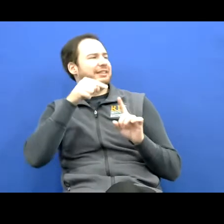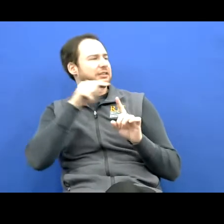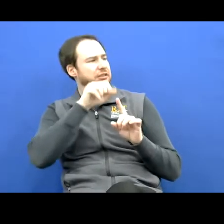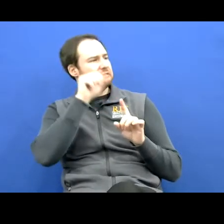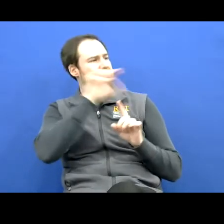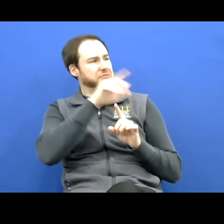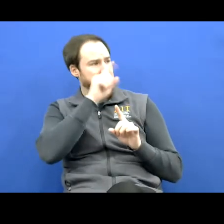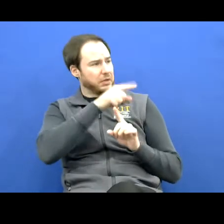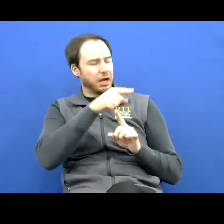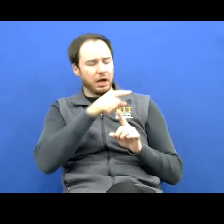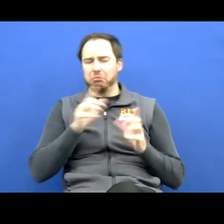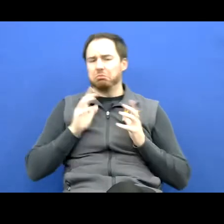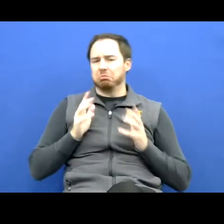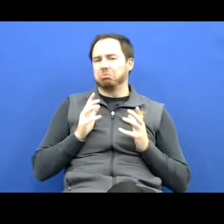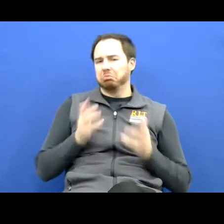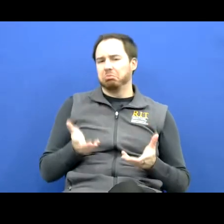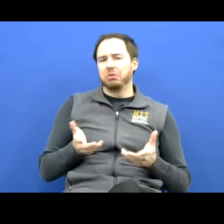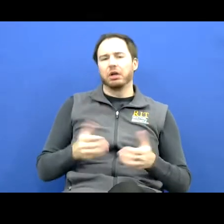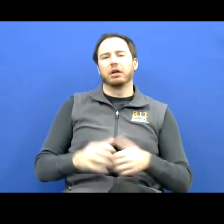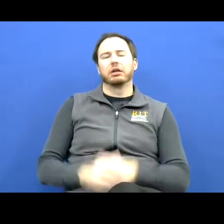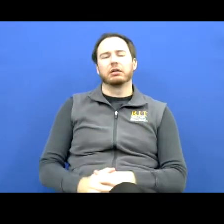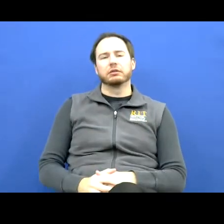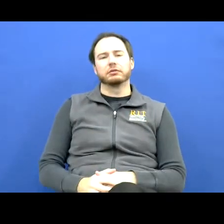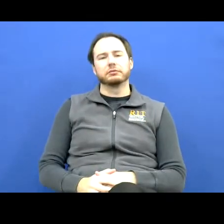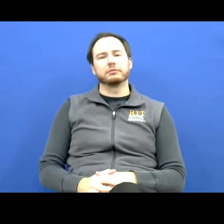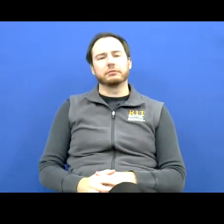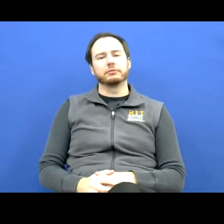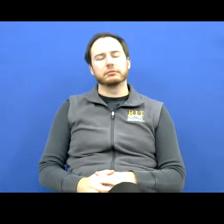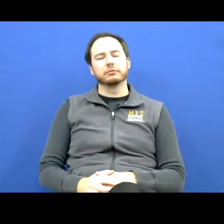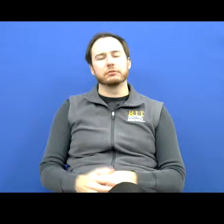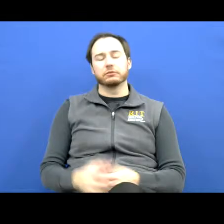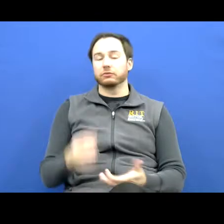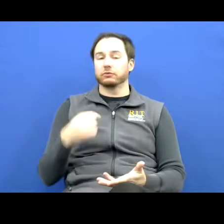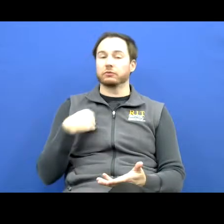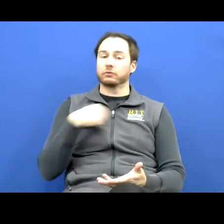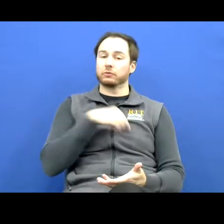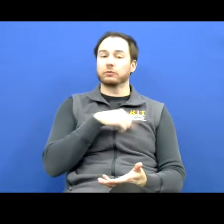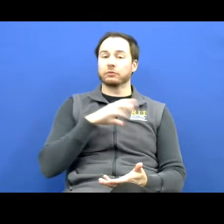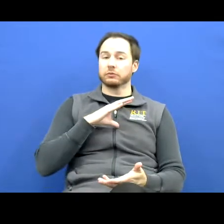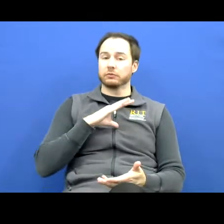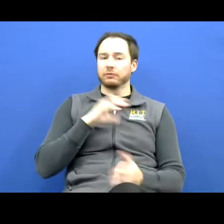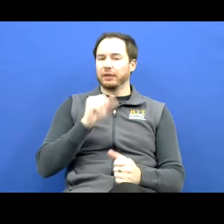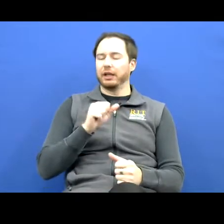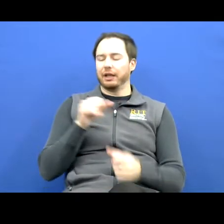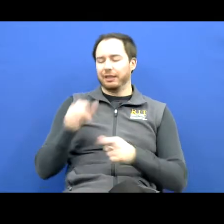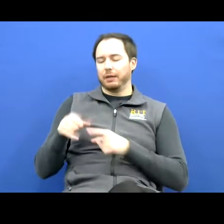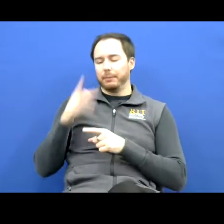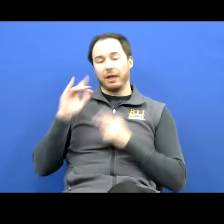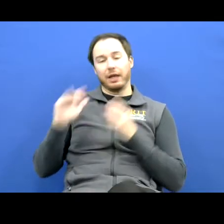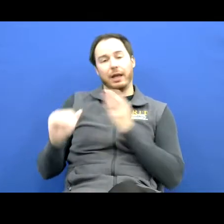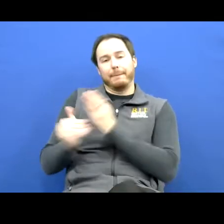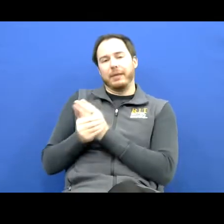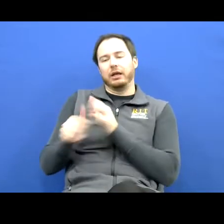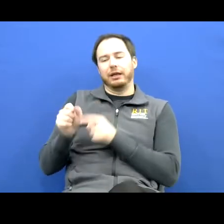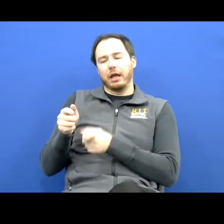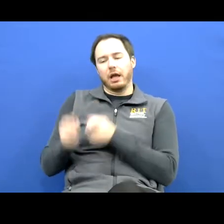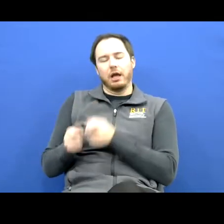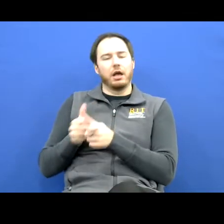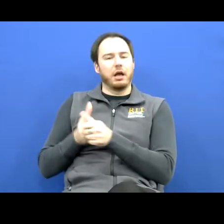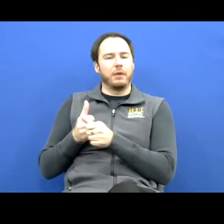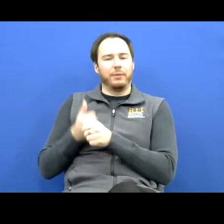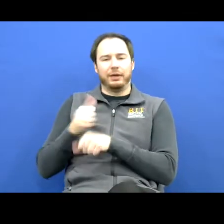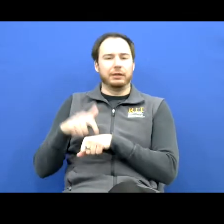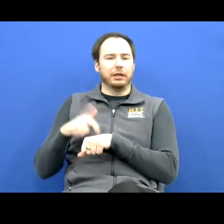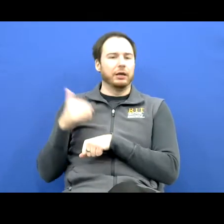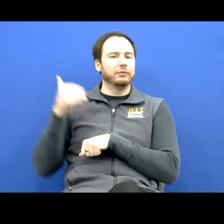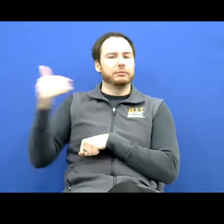So, and like I said, the good thing is we can update that at any time at a future town board meeting